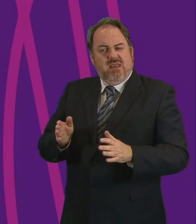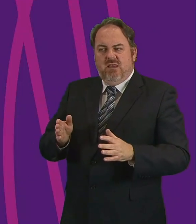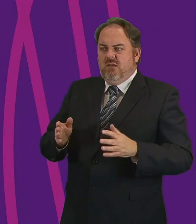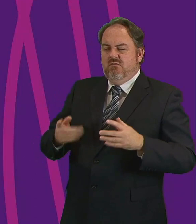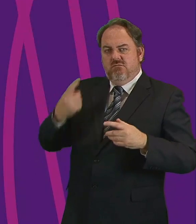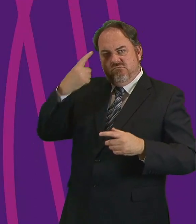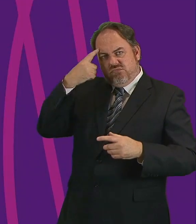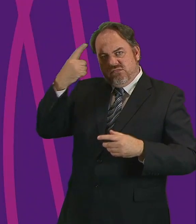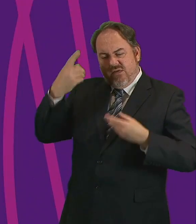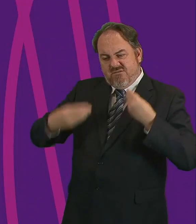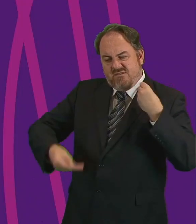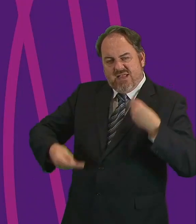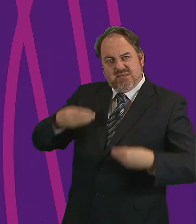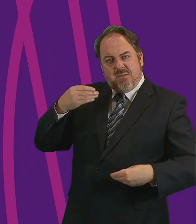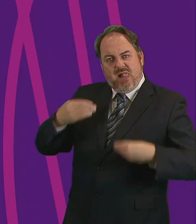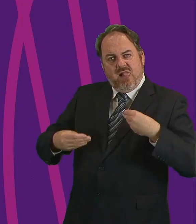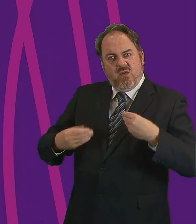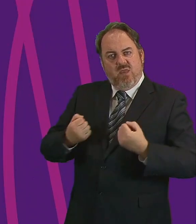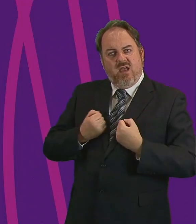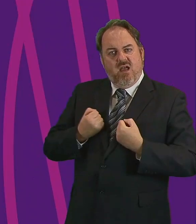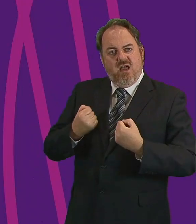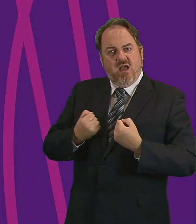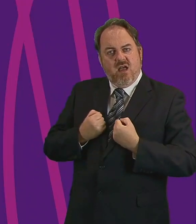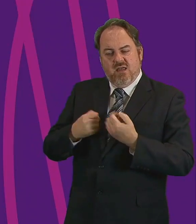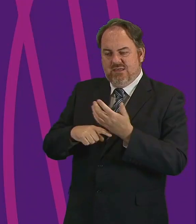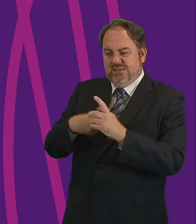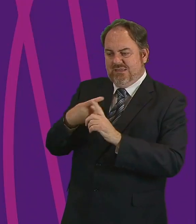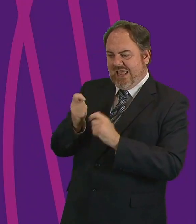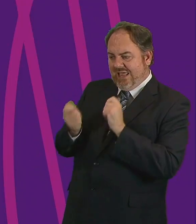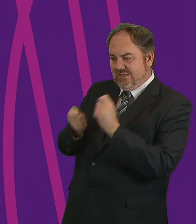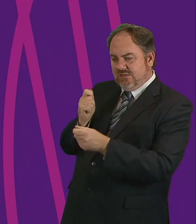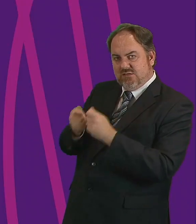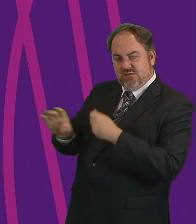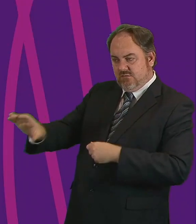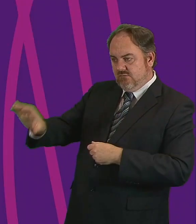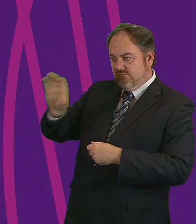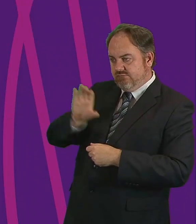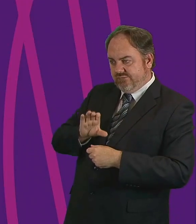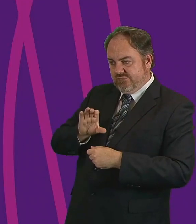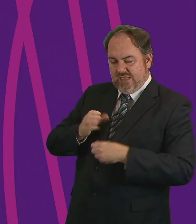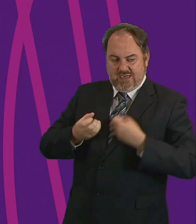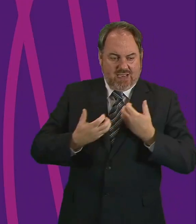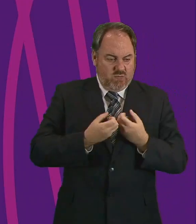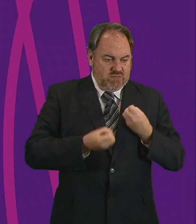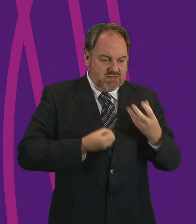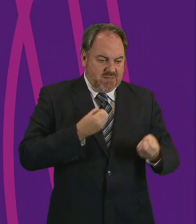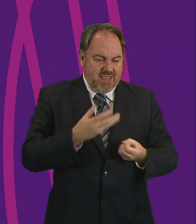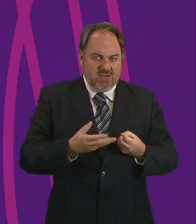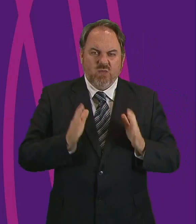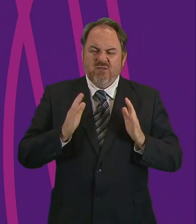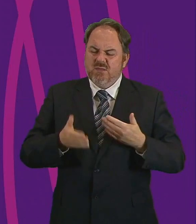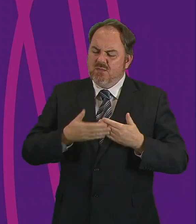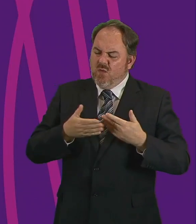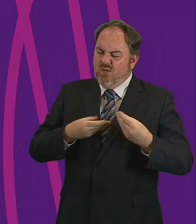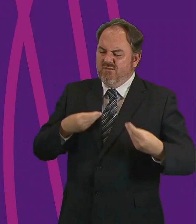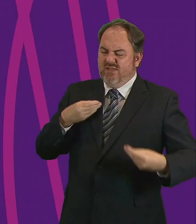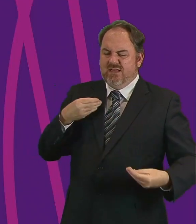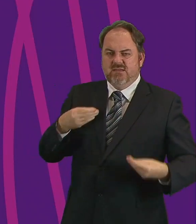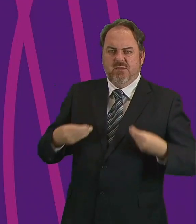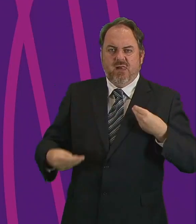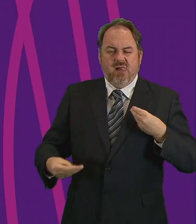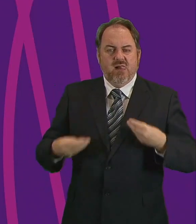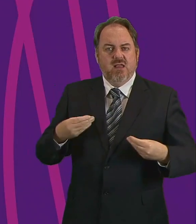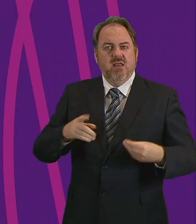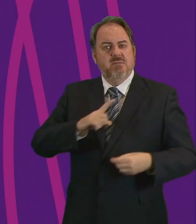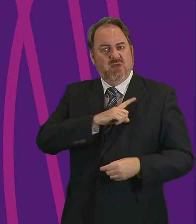framework may seem rather inconsequential in the scheme of things, but it is important nevertheless, as it deals with